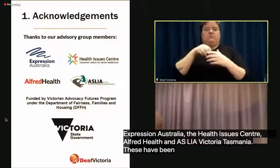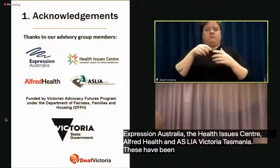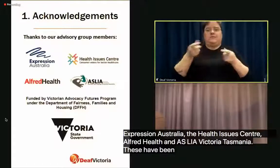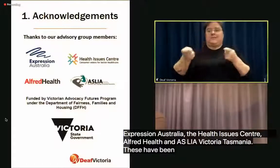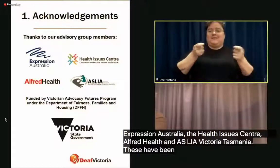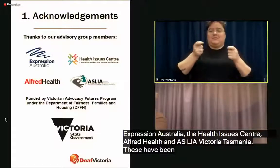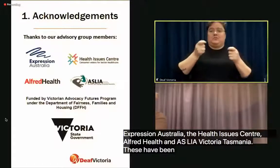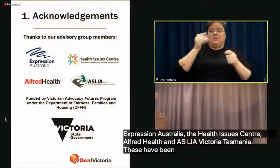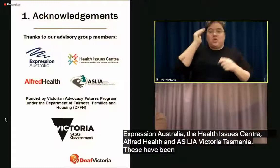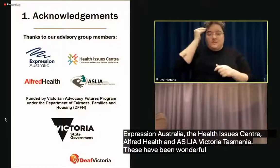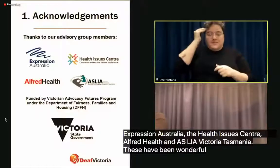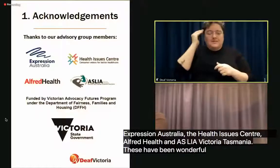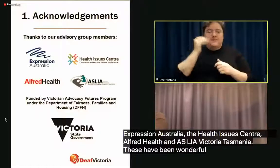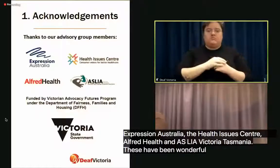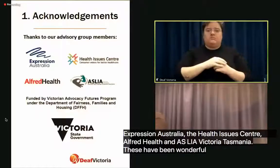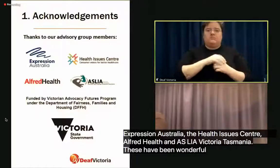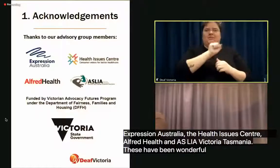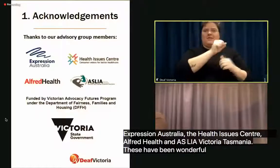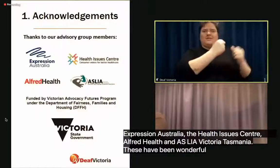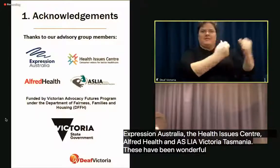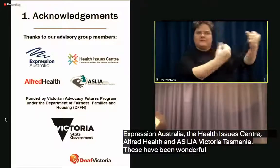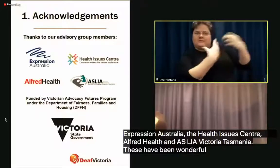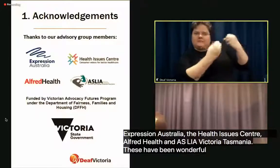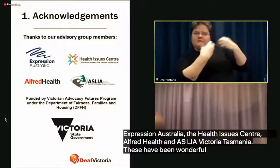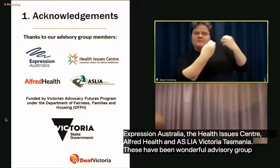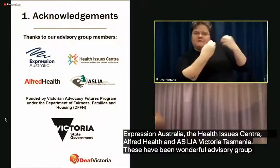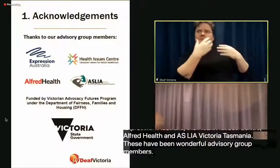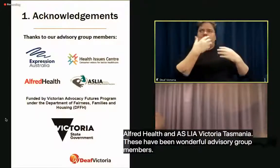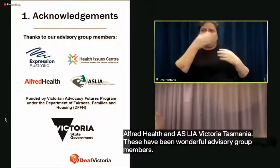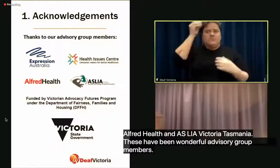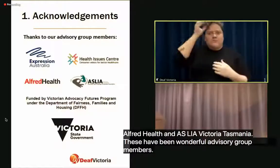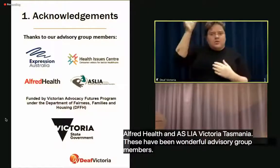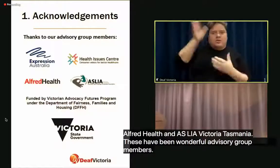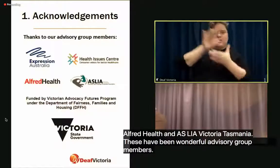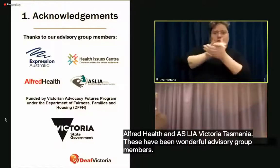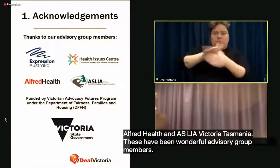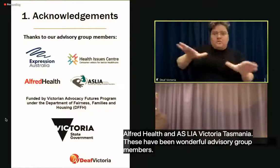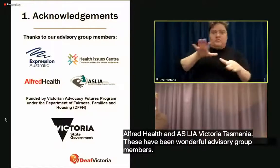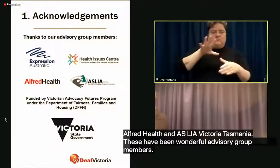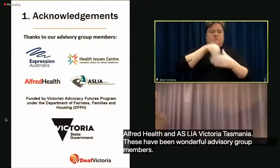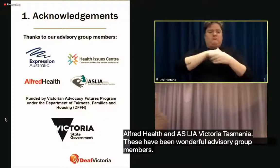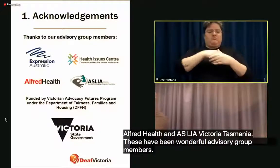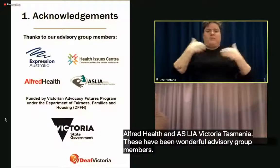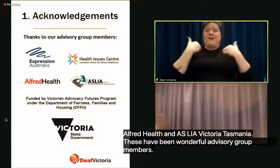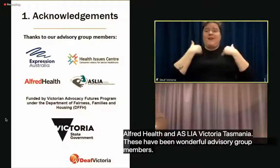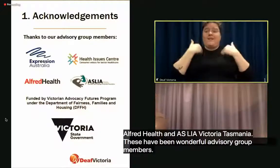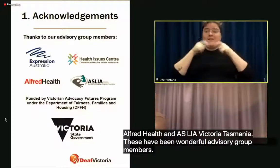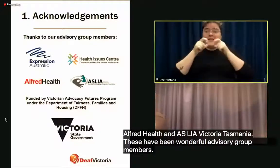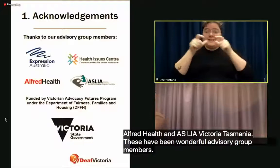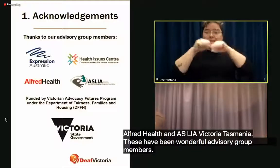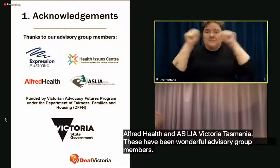advisory group members. We've had a lot of involvement in steering committee, expert